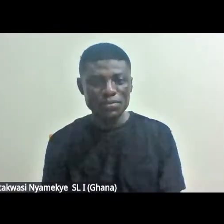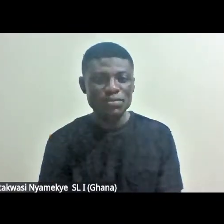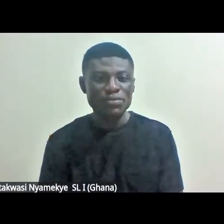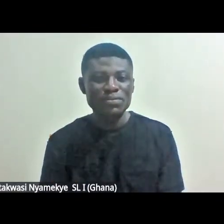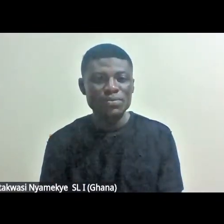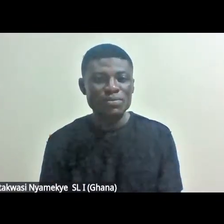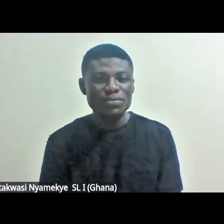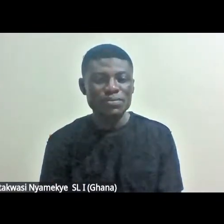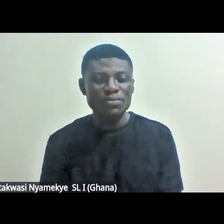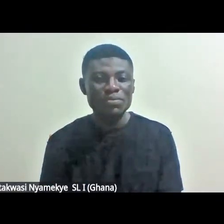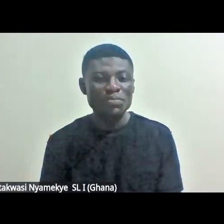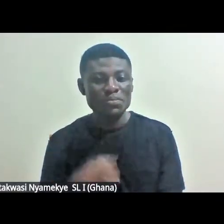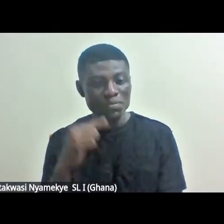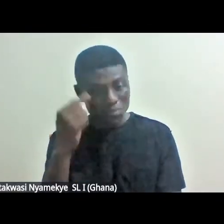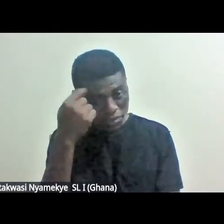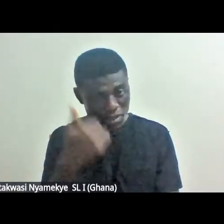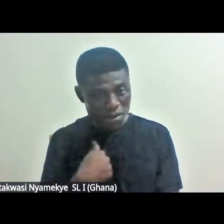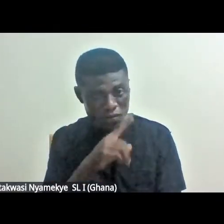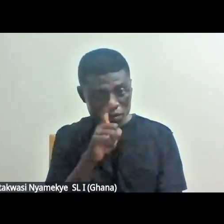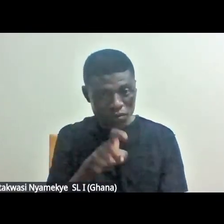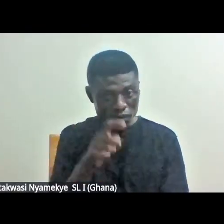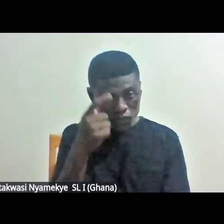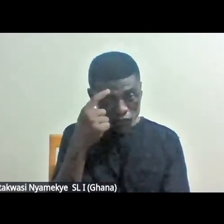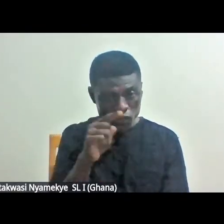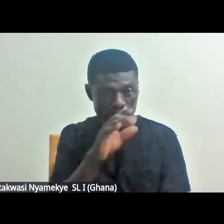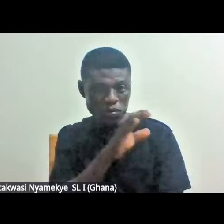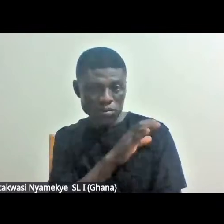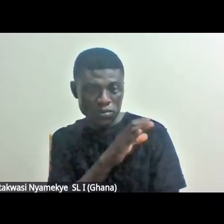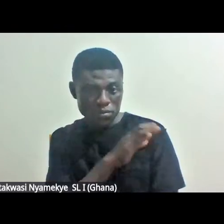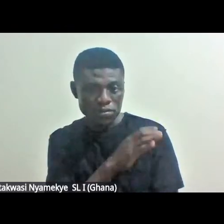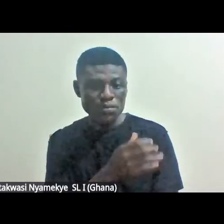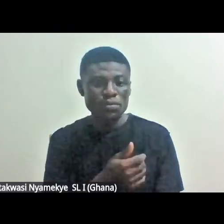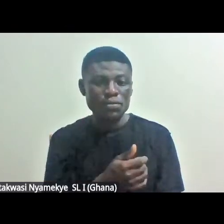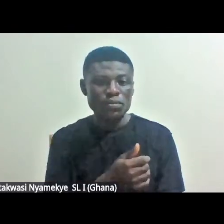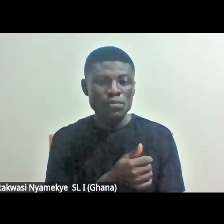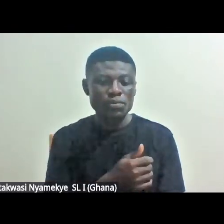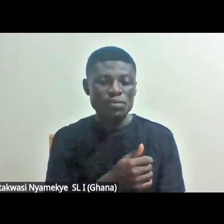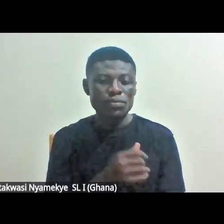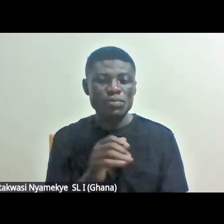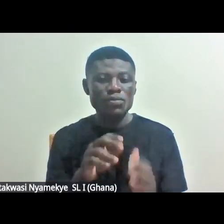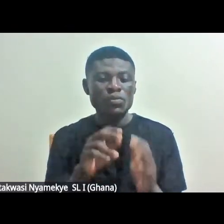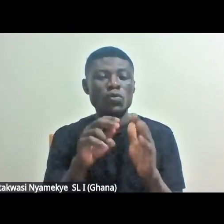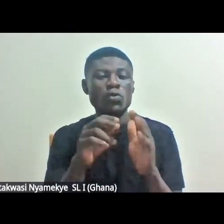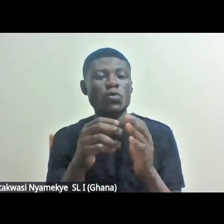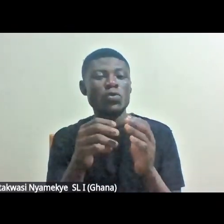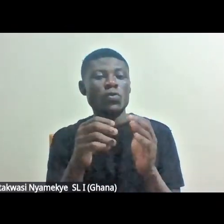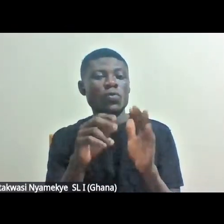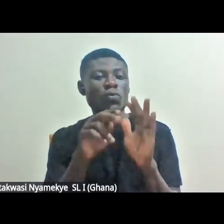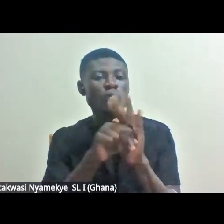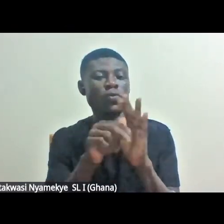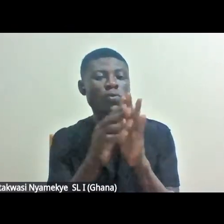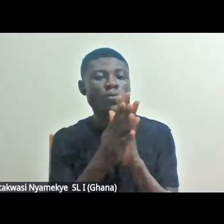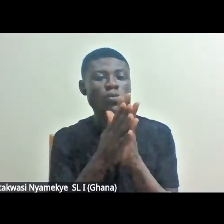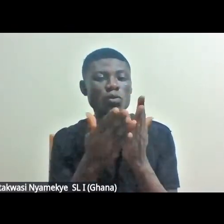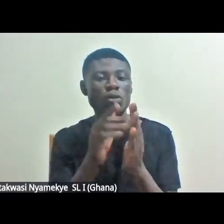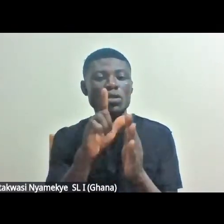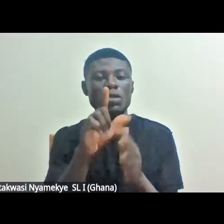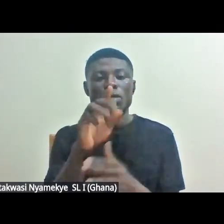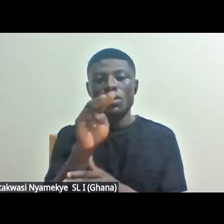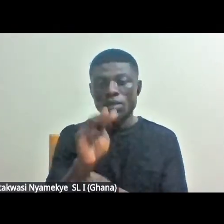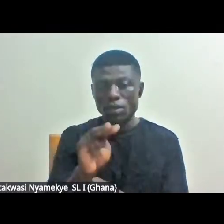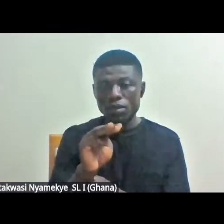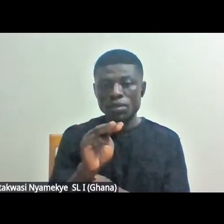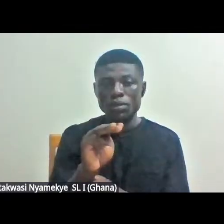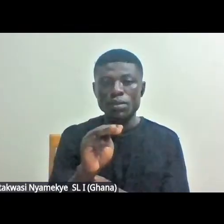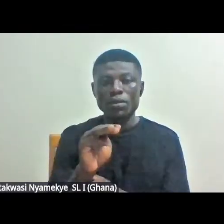I think we have a question for Christopher. In the case of Notebook LM, can Android version